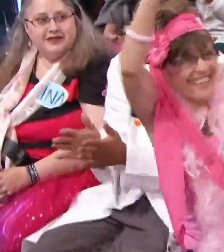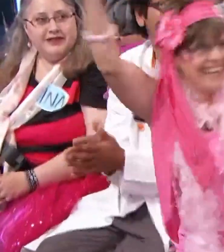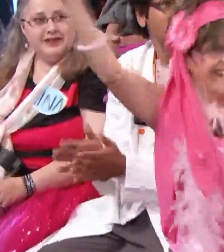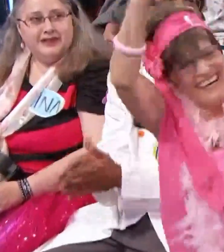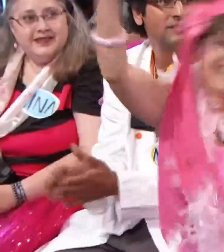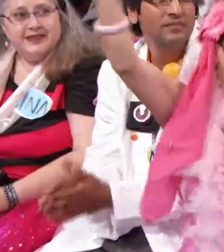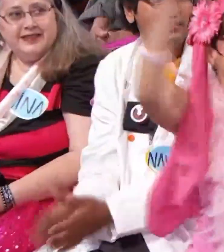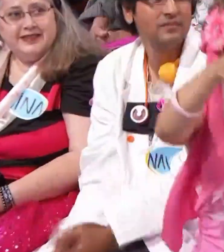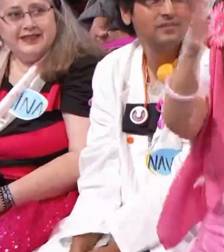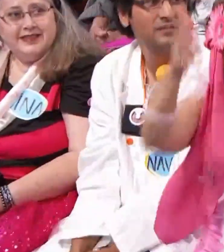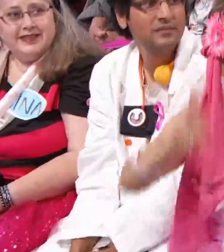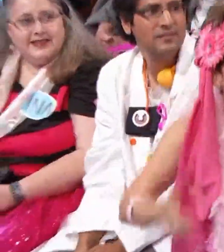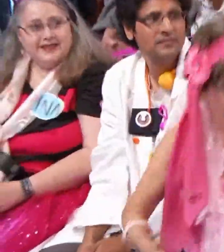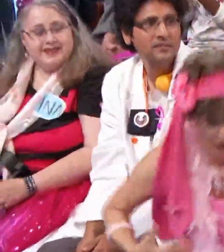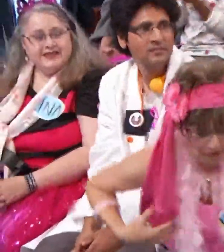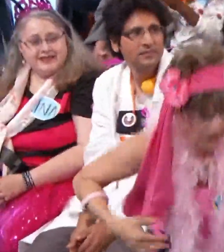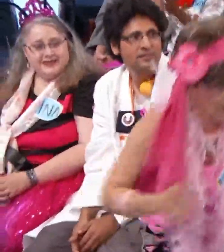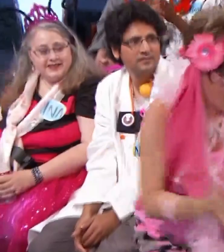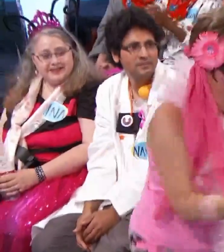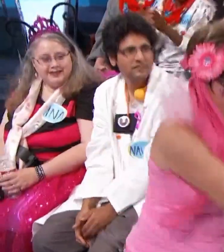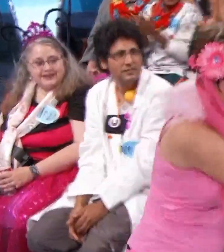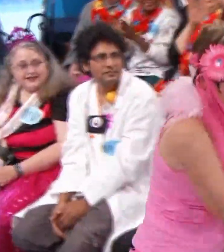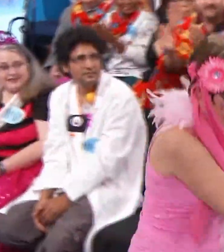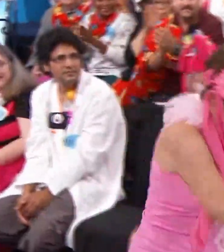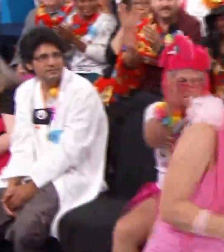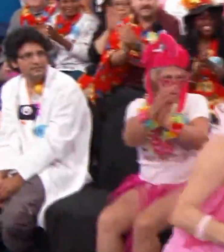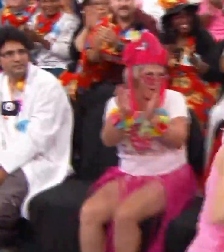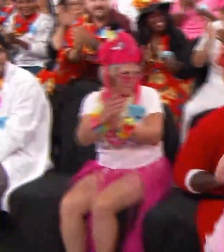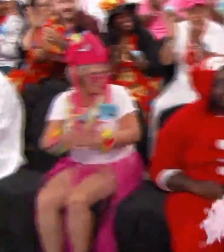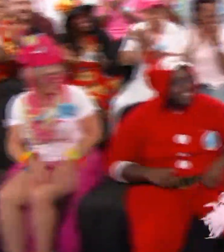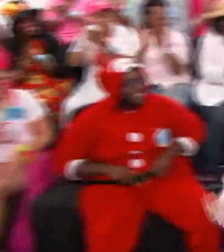Hey, Mom, stand up, get some love.